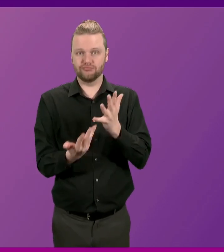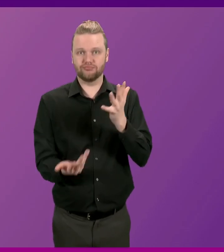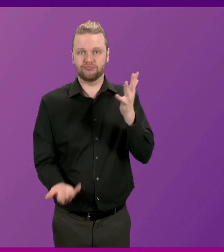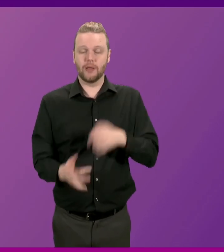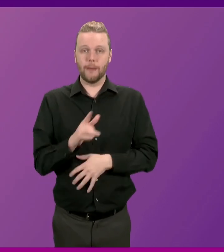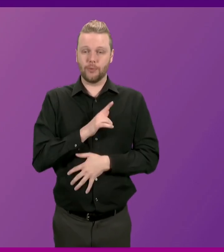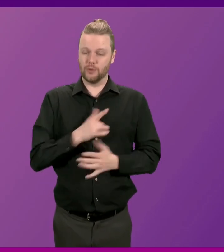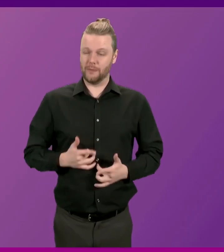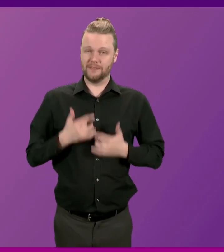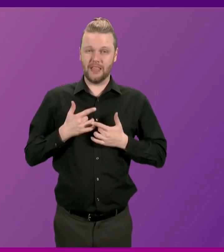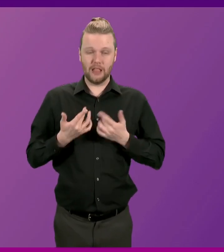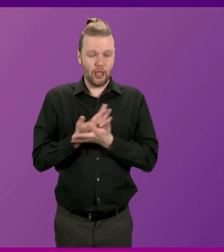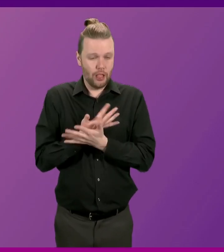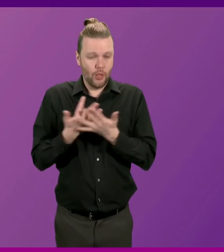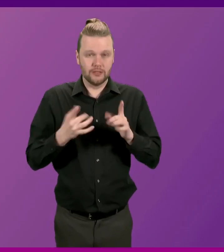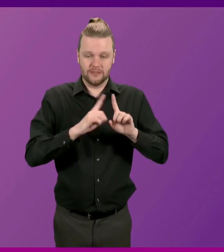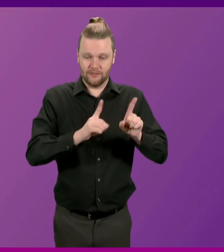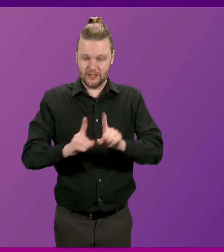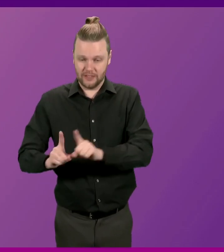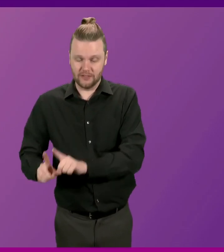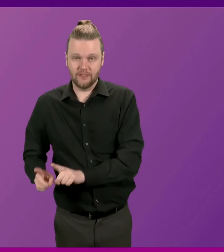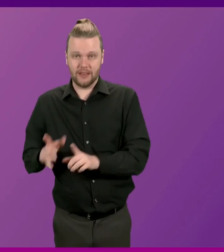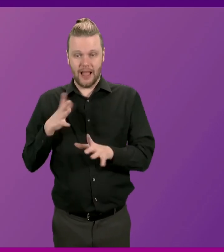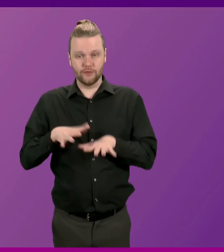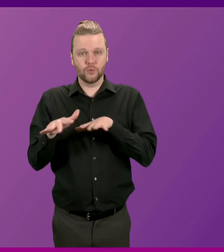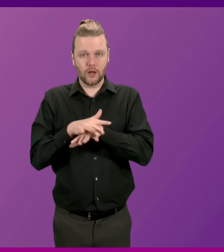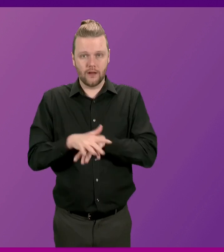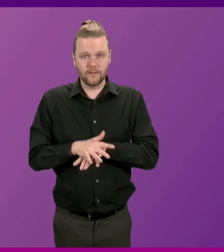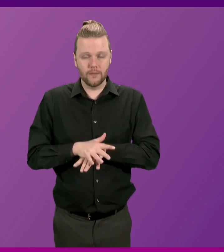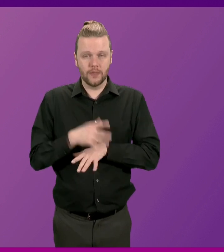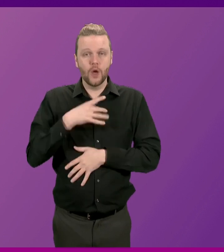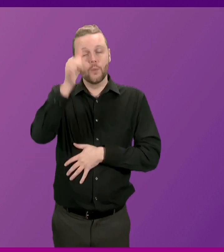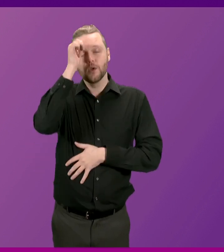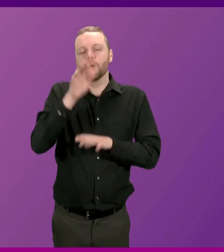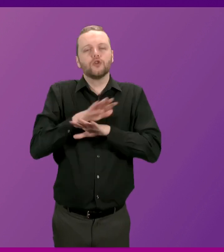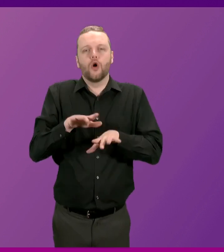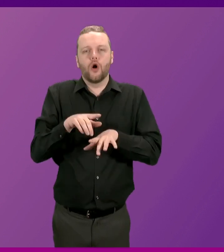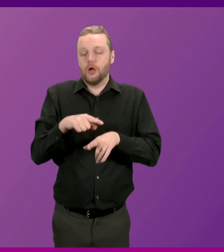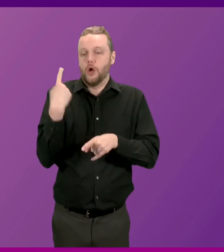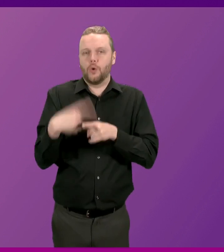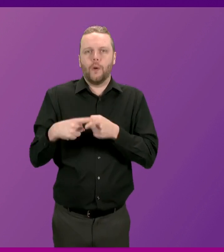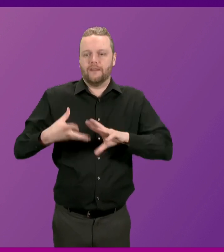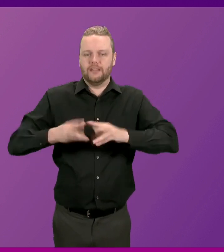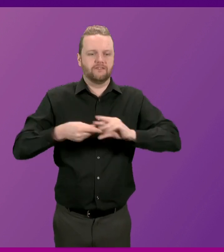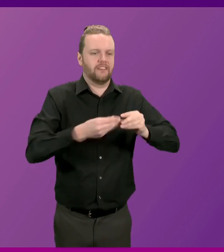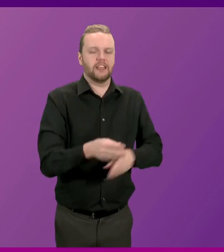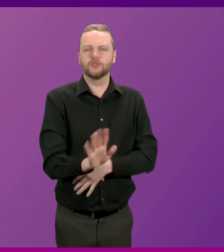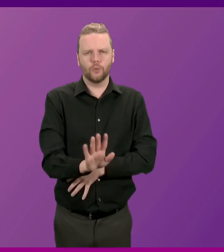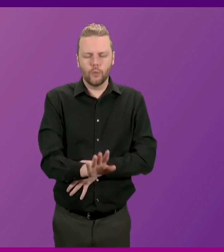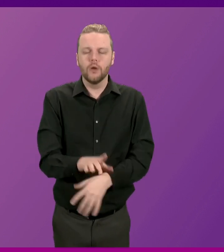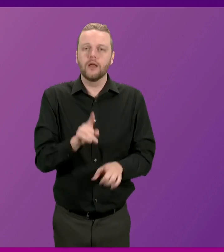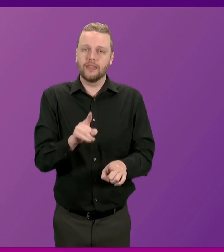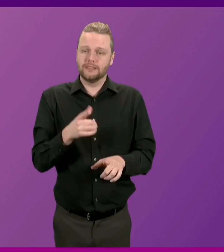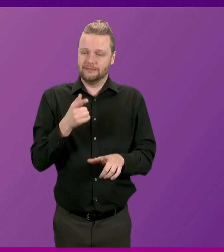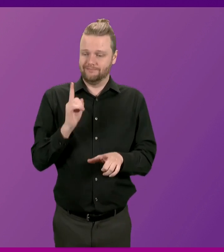we think there are lots of different aspects that need to be covered, and we recognise that there aren't quick fix solutions, and that this